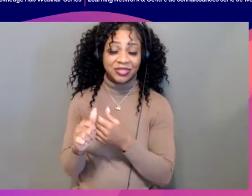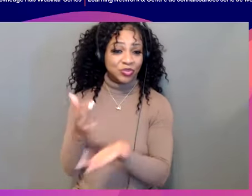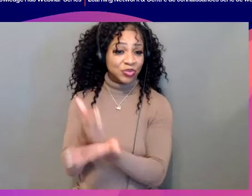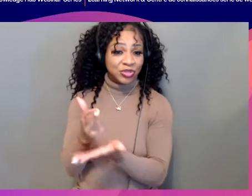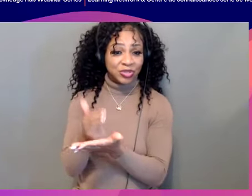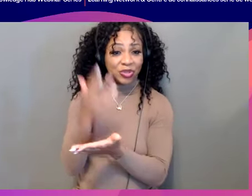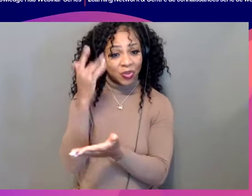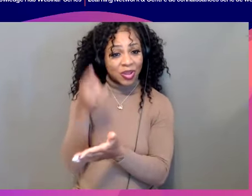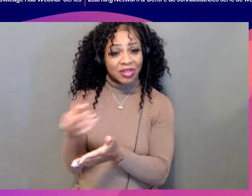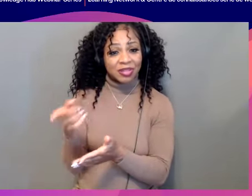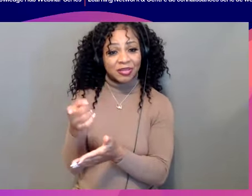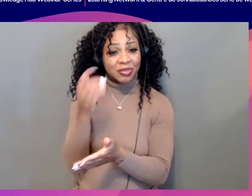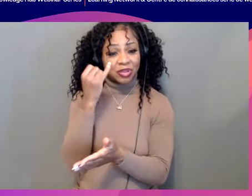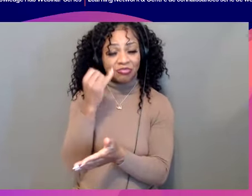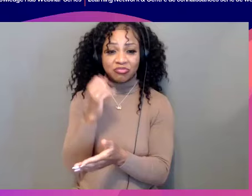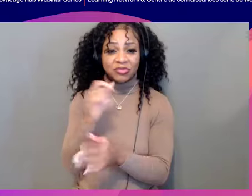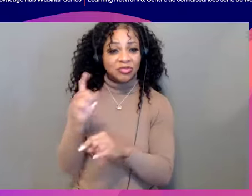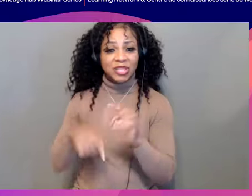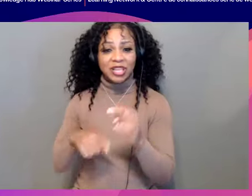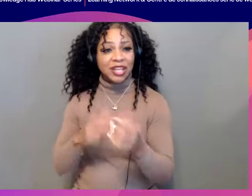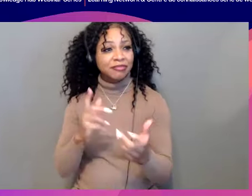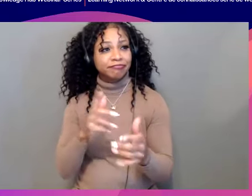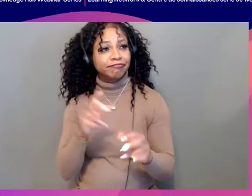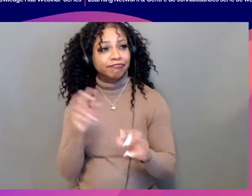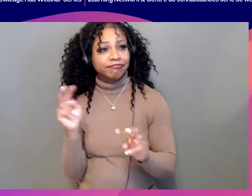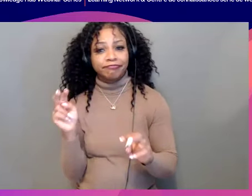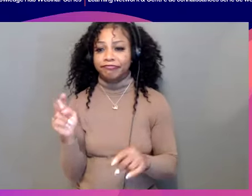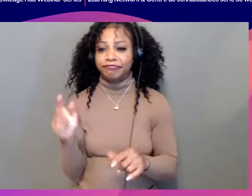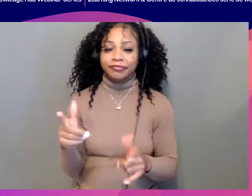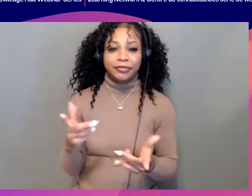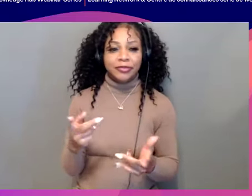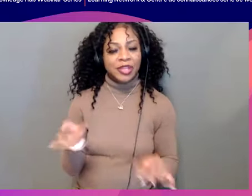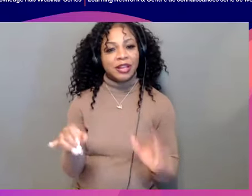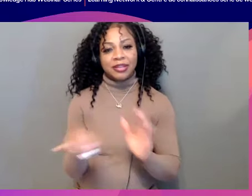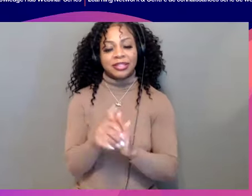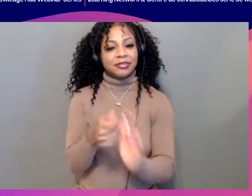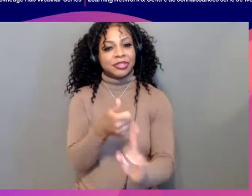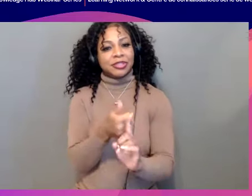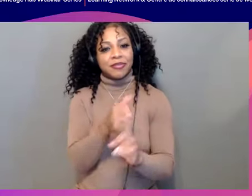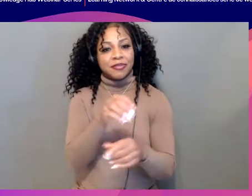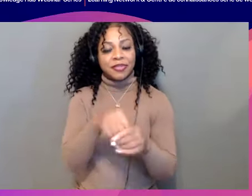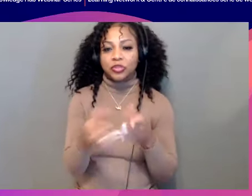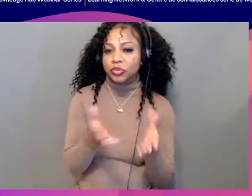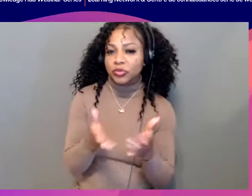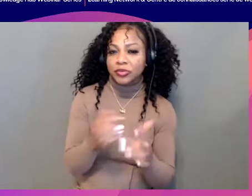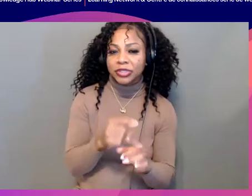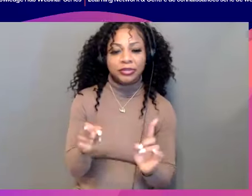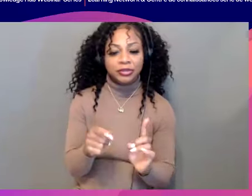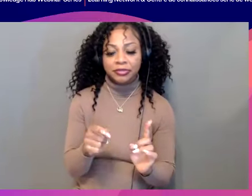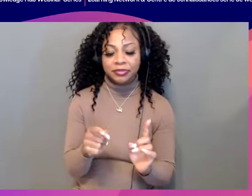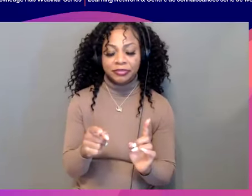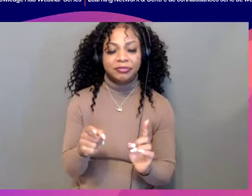don't see themselves represented in them. And so I really want to highlight the importance of representation, not just in